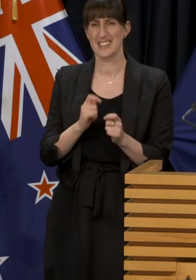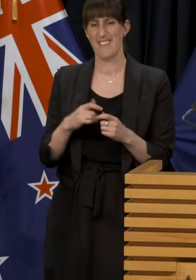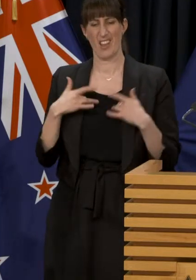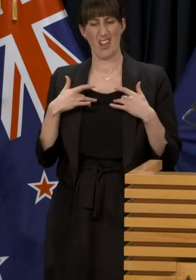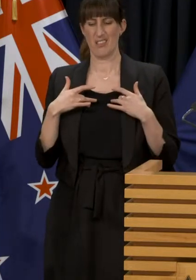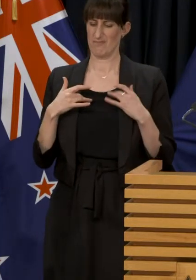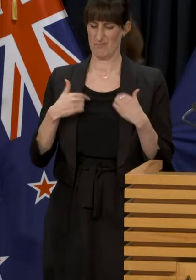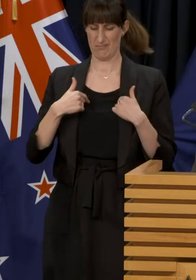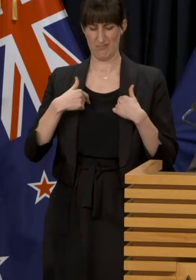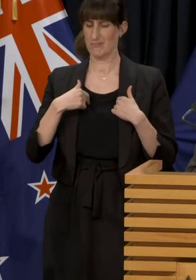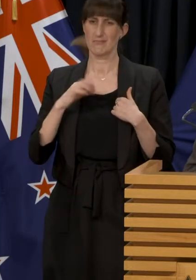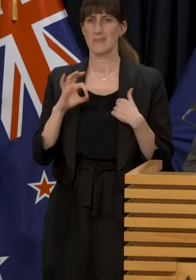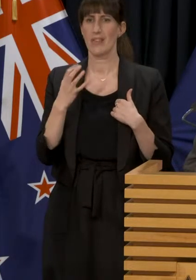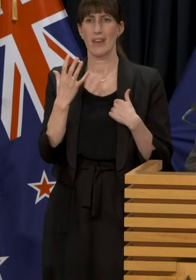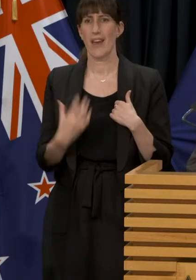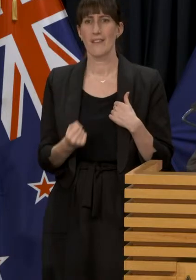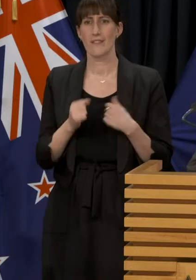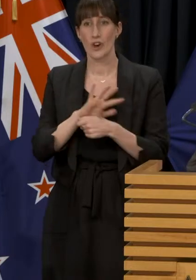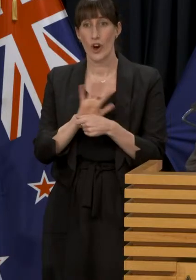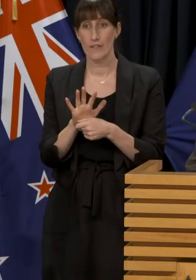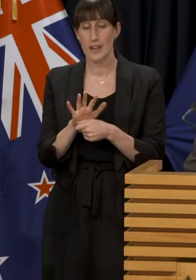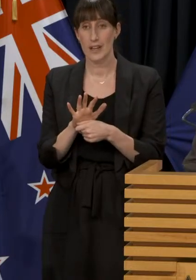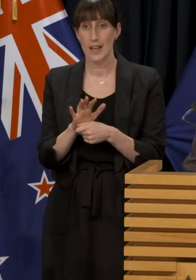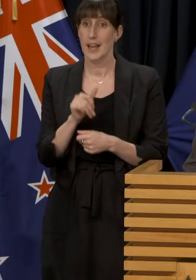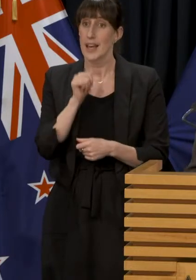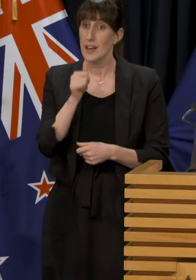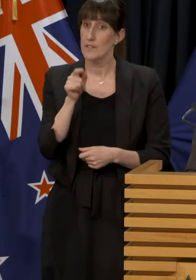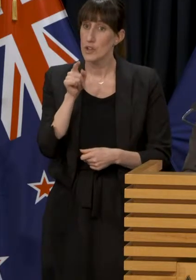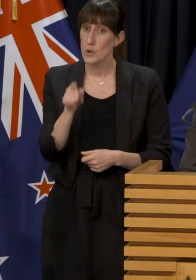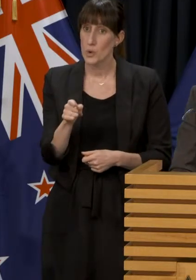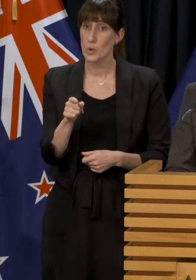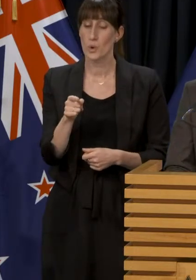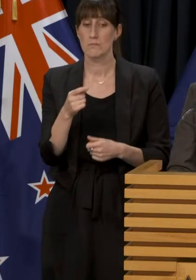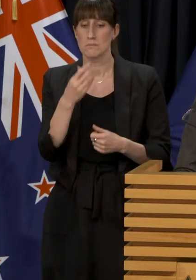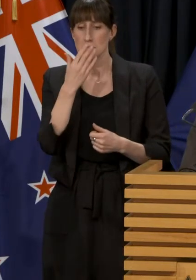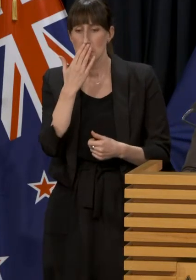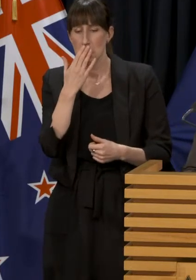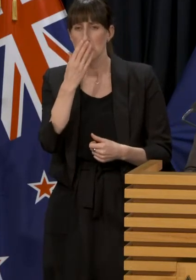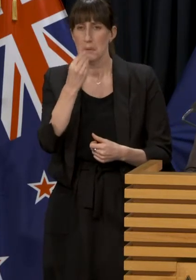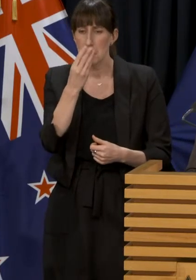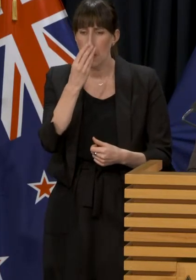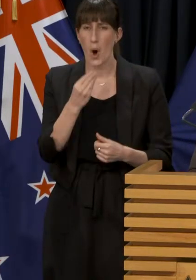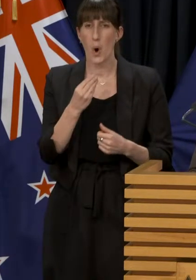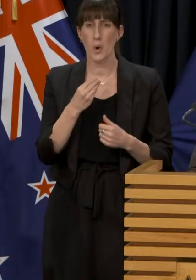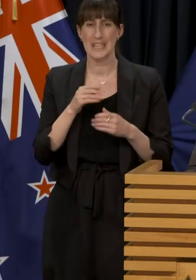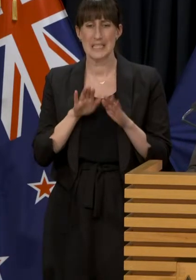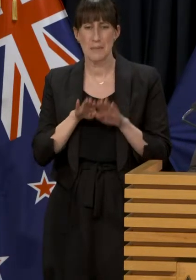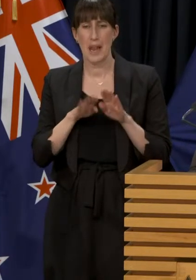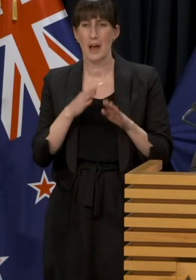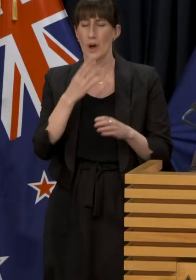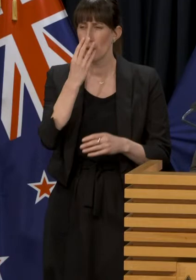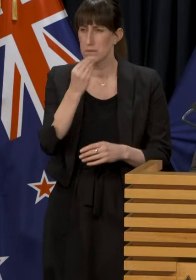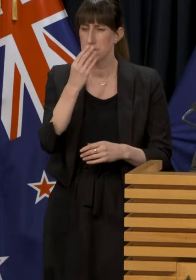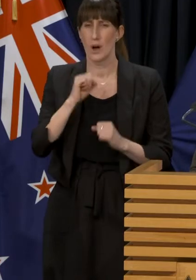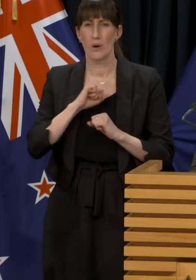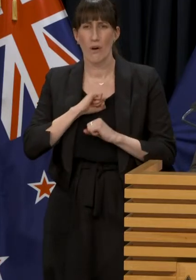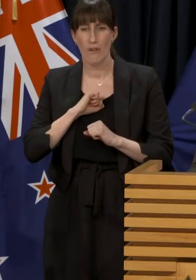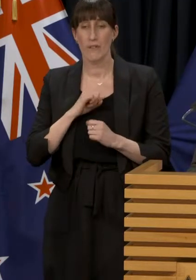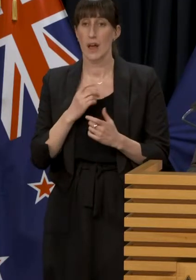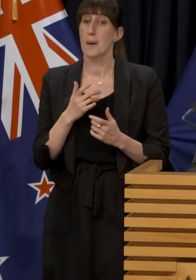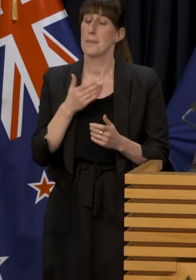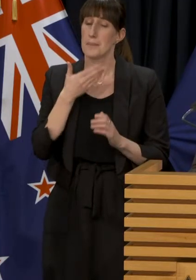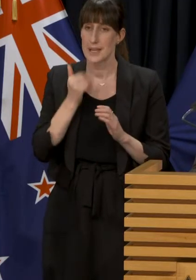had COVID-19. If you have cold or flu symptoms, please seek advice from Healthline or your GP about getting a